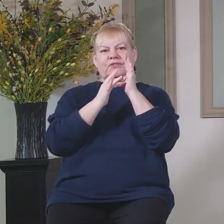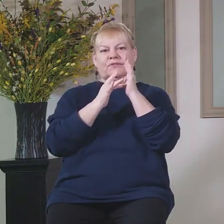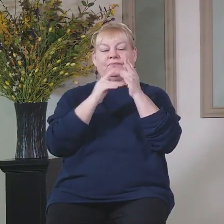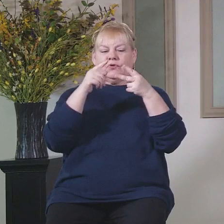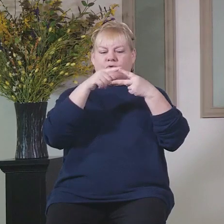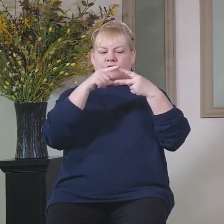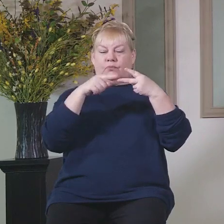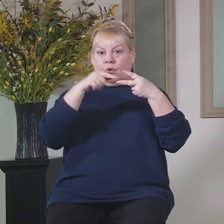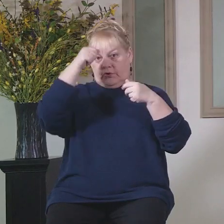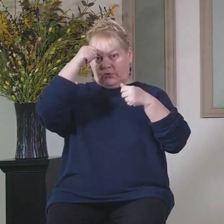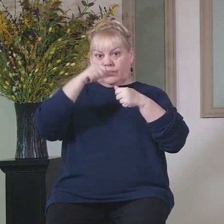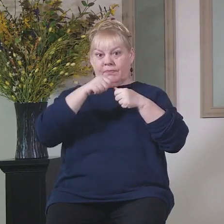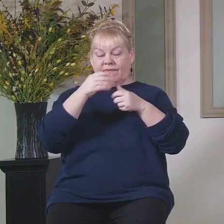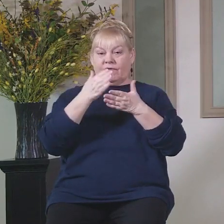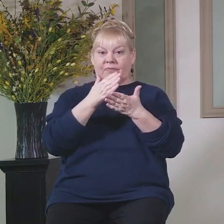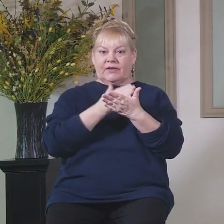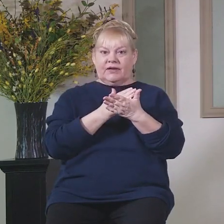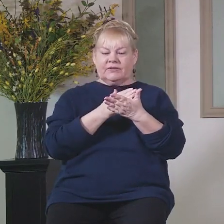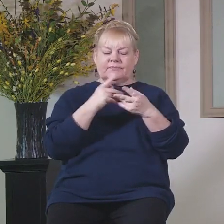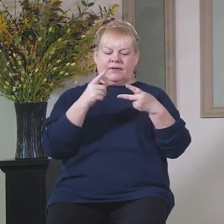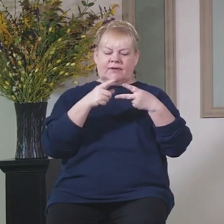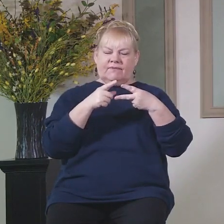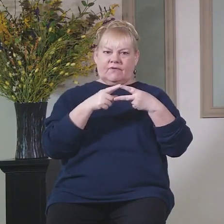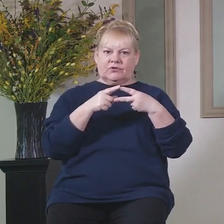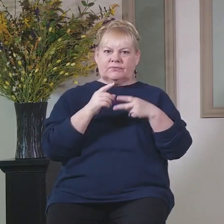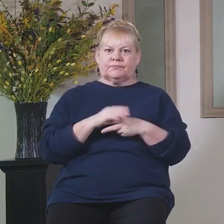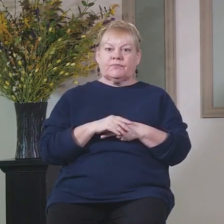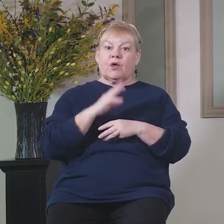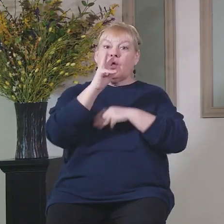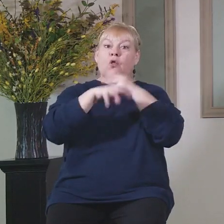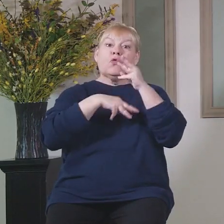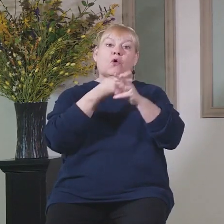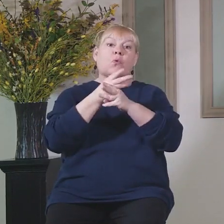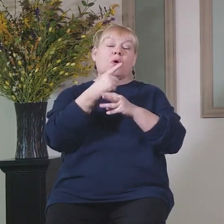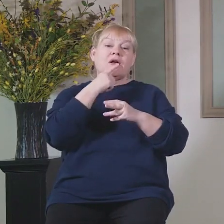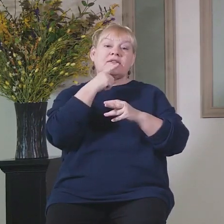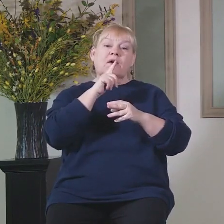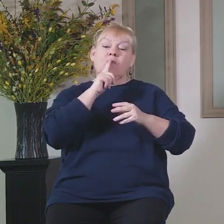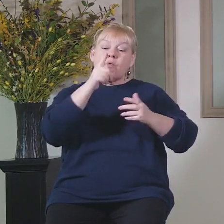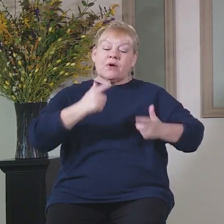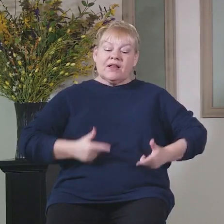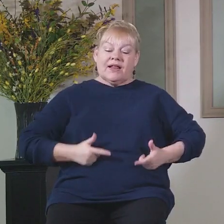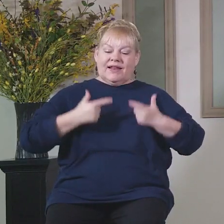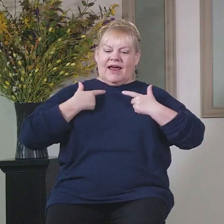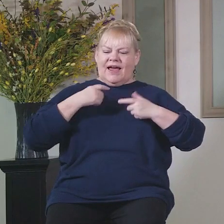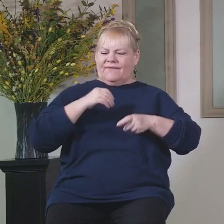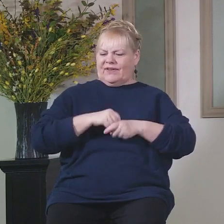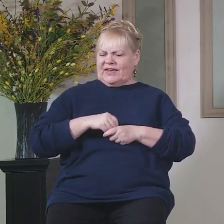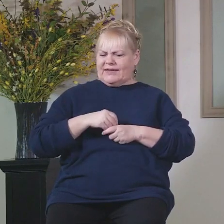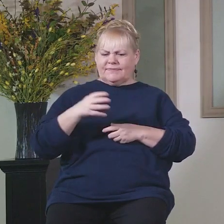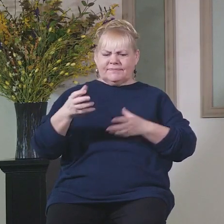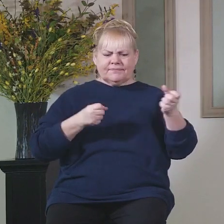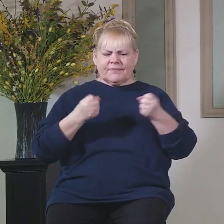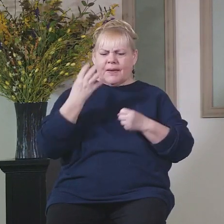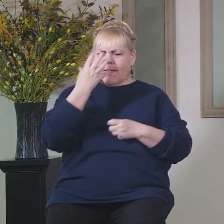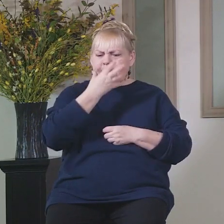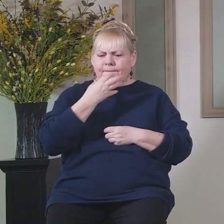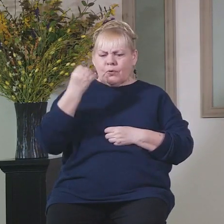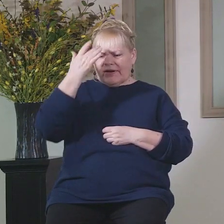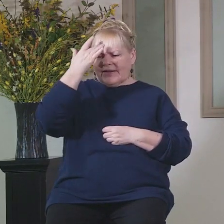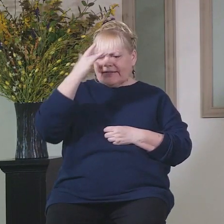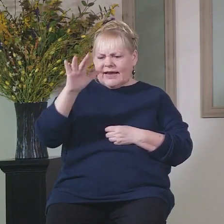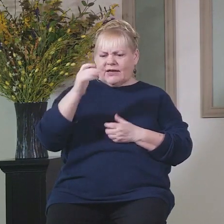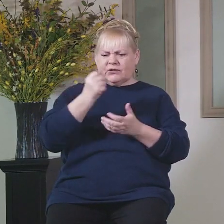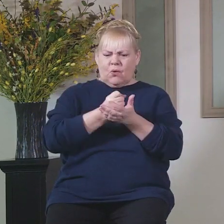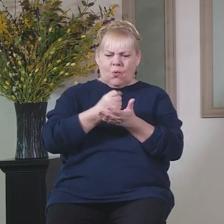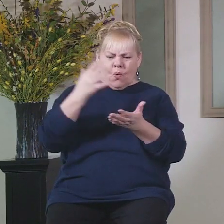2 points to remember from the lesson today. Here's the first one. The world says that real life is found in possessing beauty, intelligence,